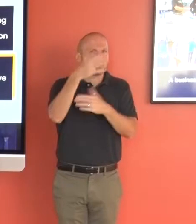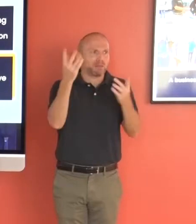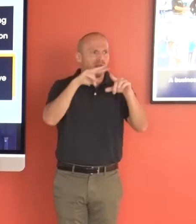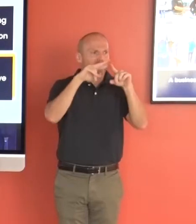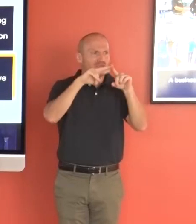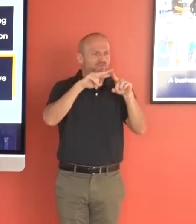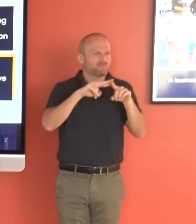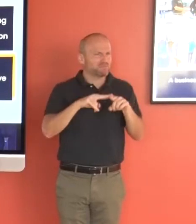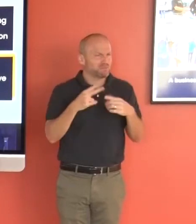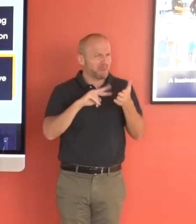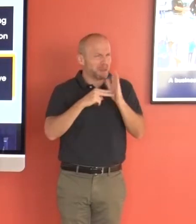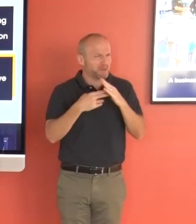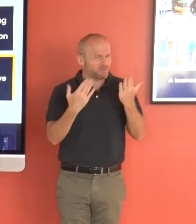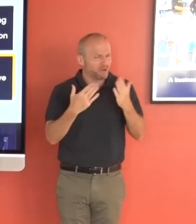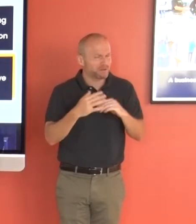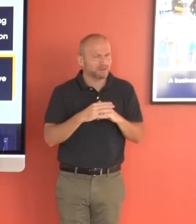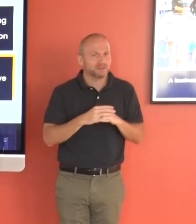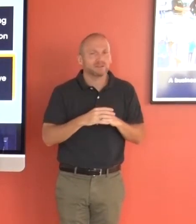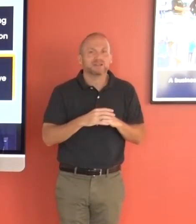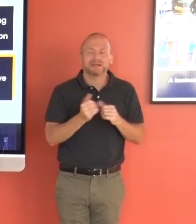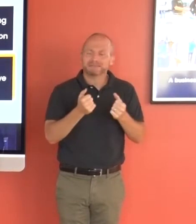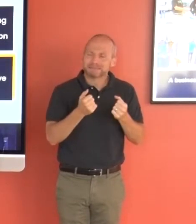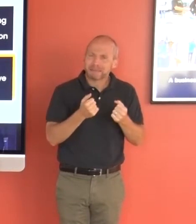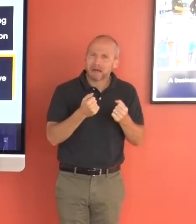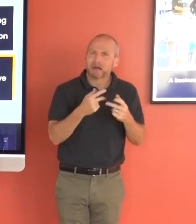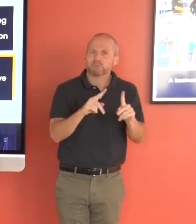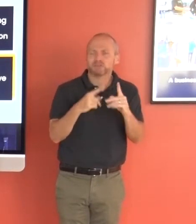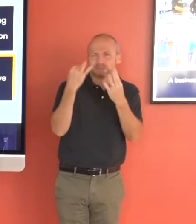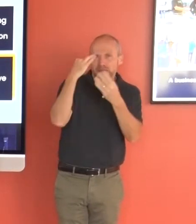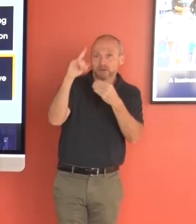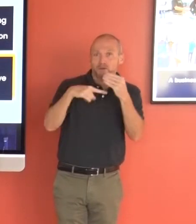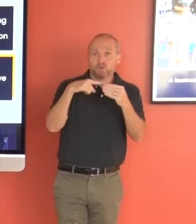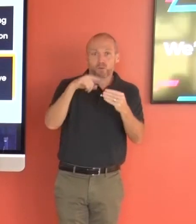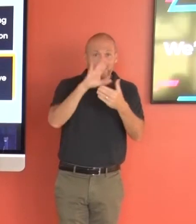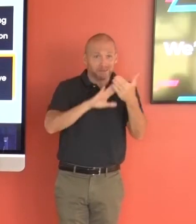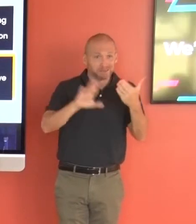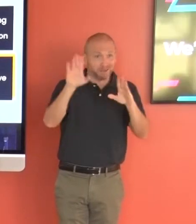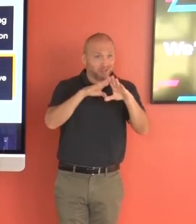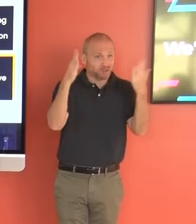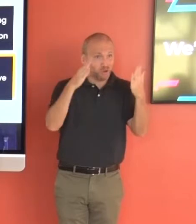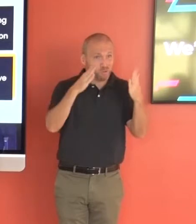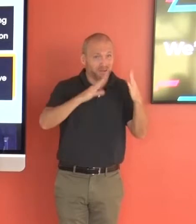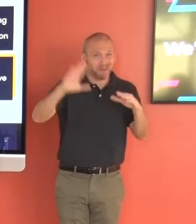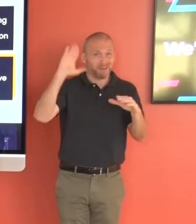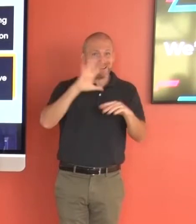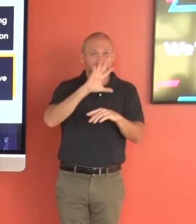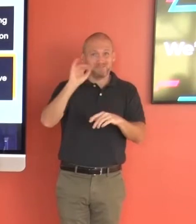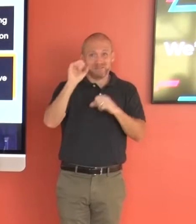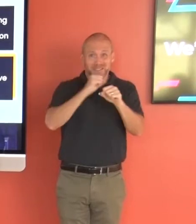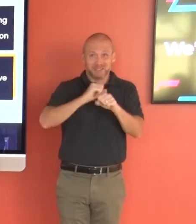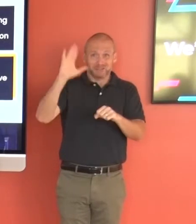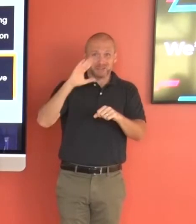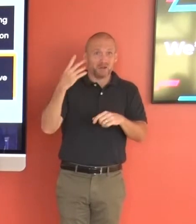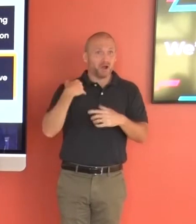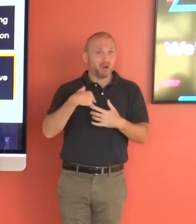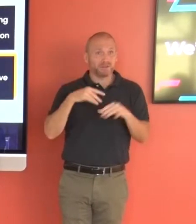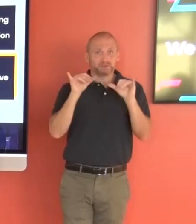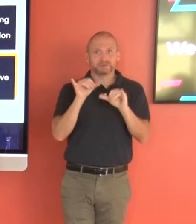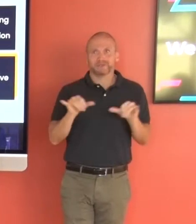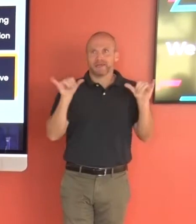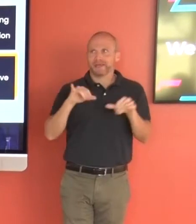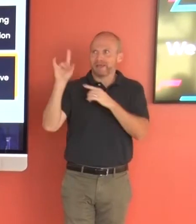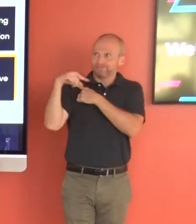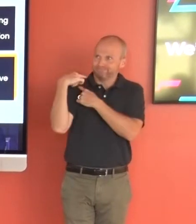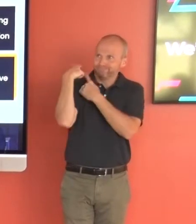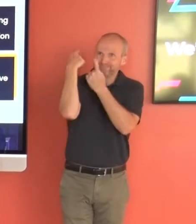there, but it's really a chance for us to think about, okay, when the college opened 50 years ago, are we doing the same things the same